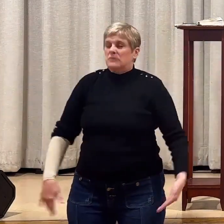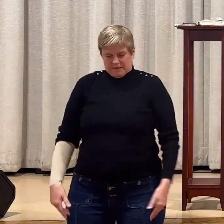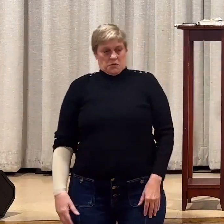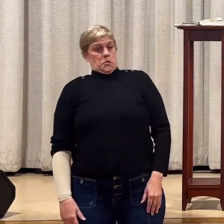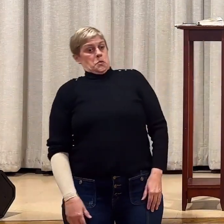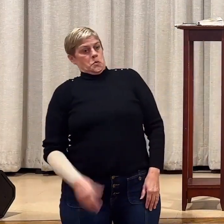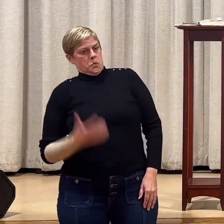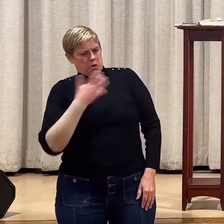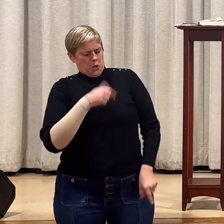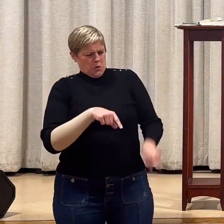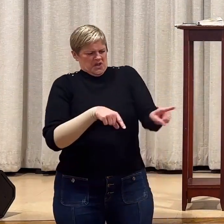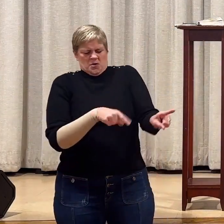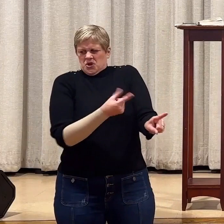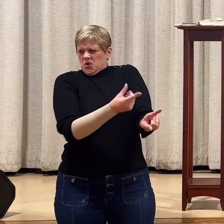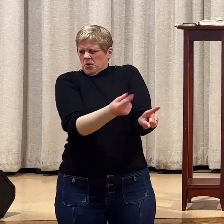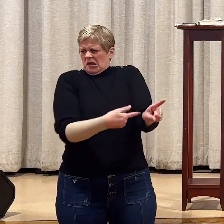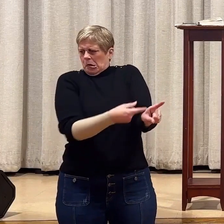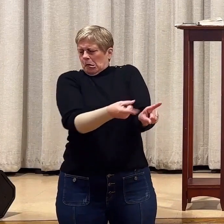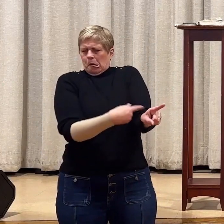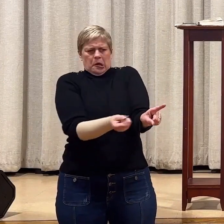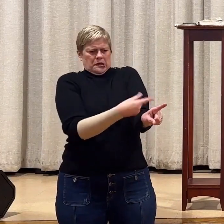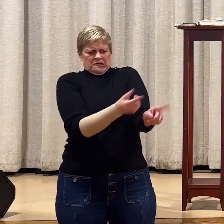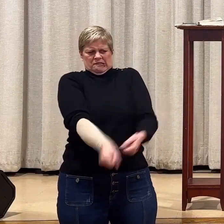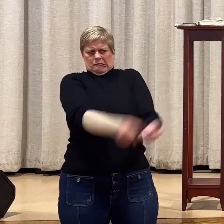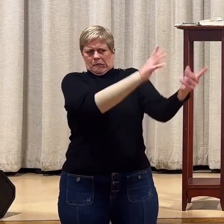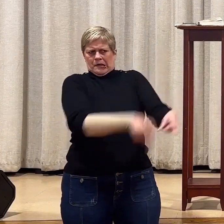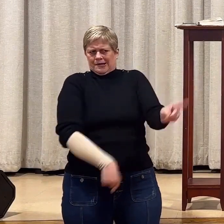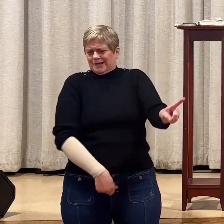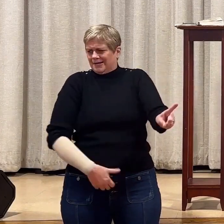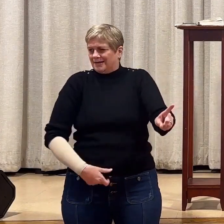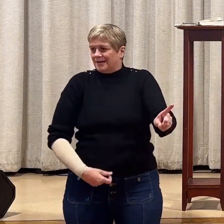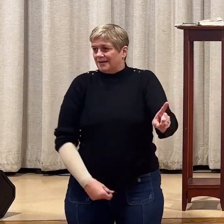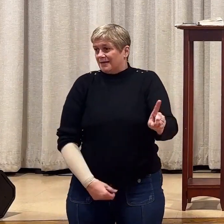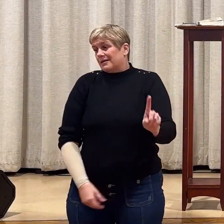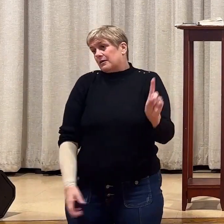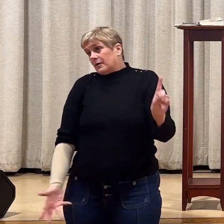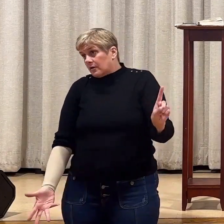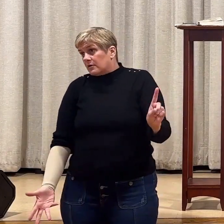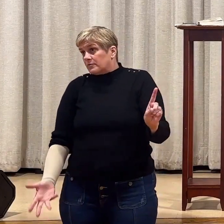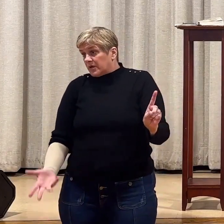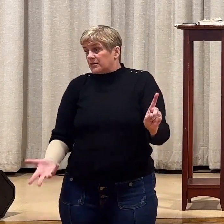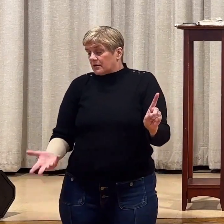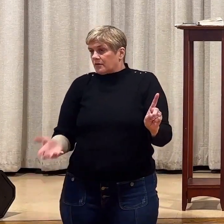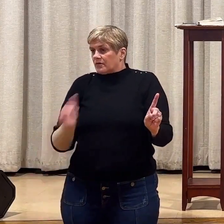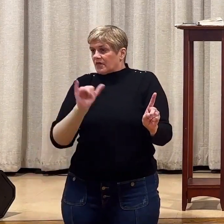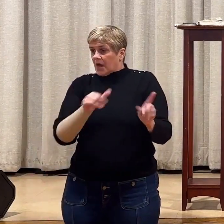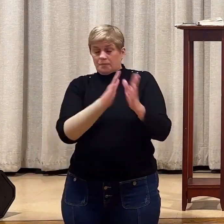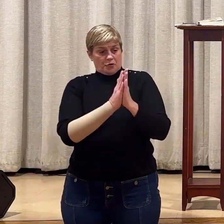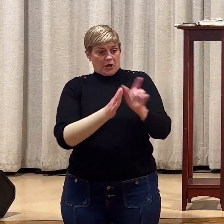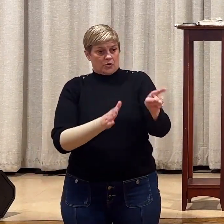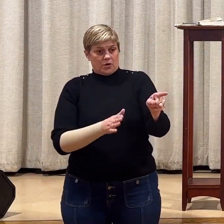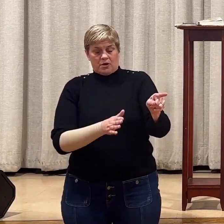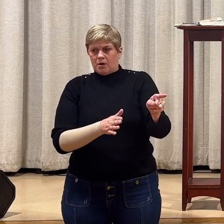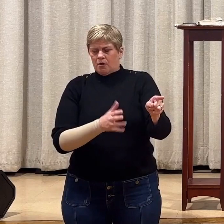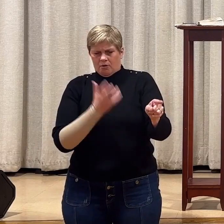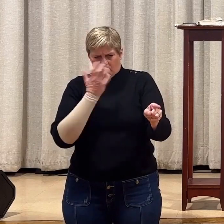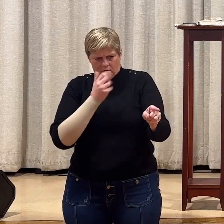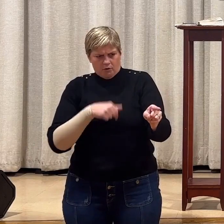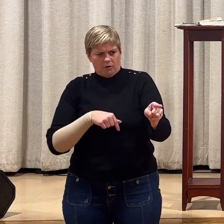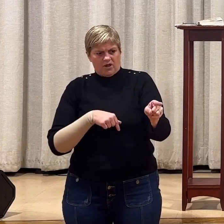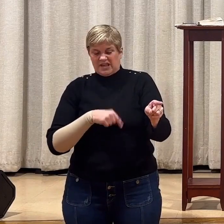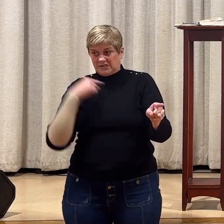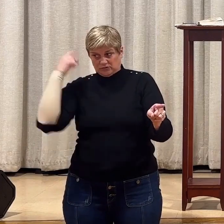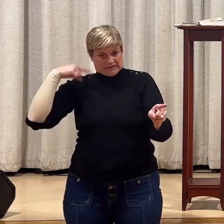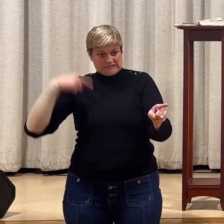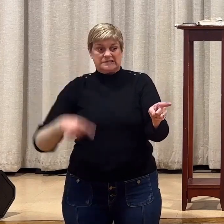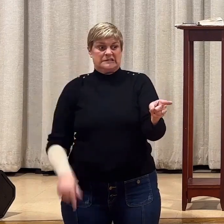yo, what, get this guy out of here. And so we could see that prayer and be like, yo, he's like Cocoa